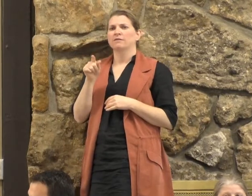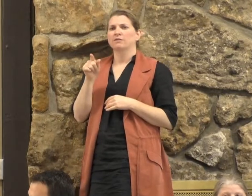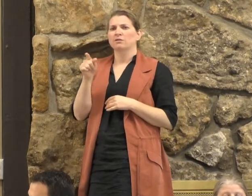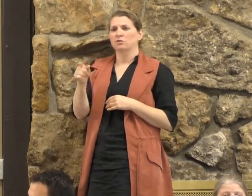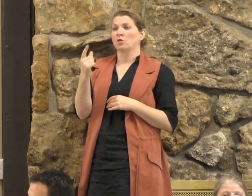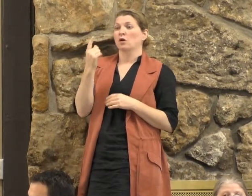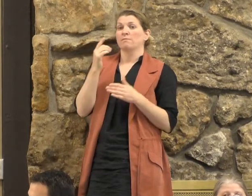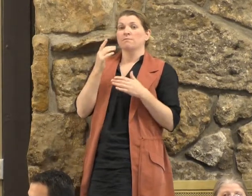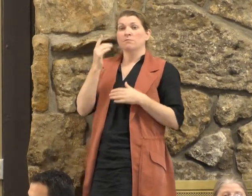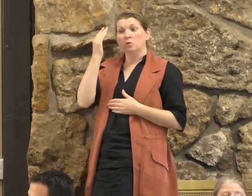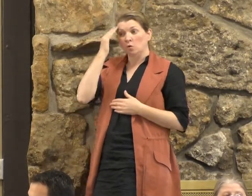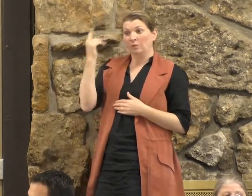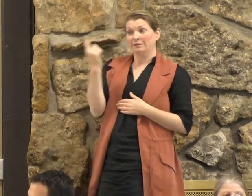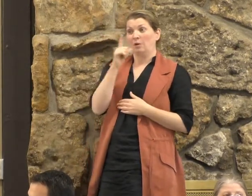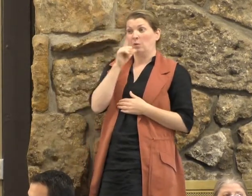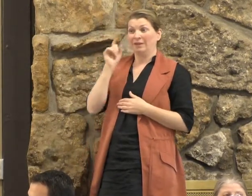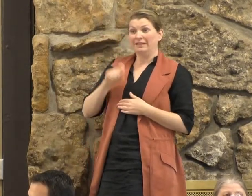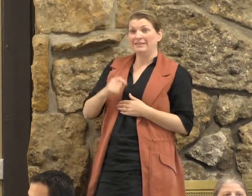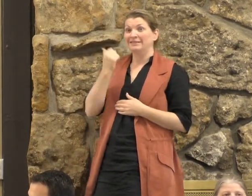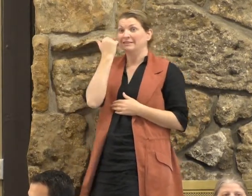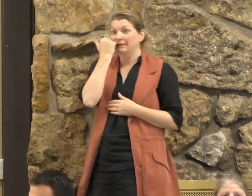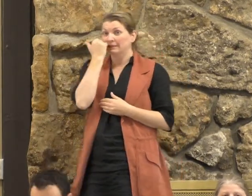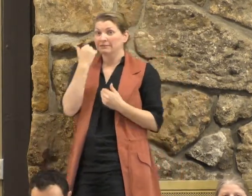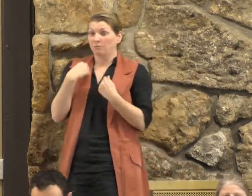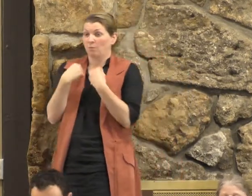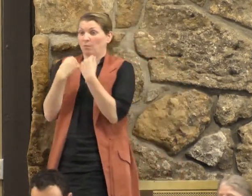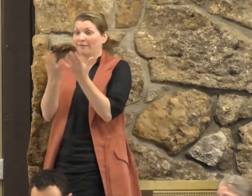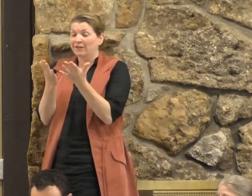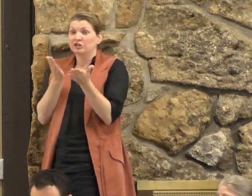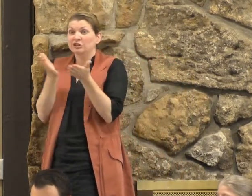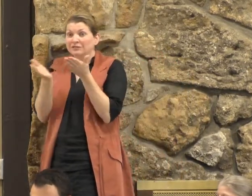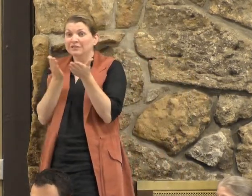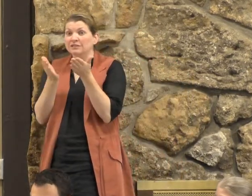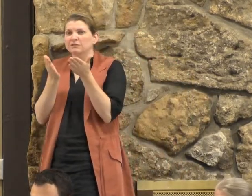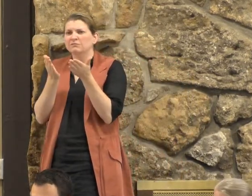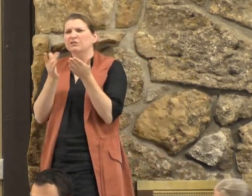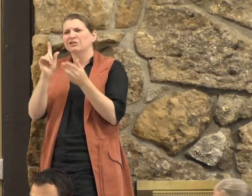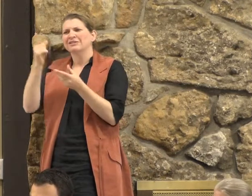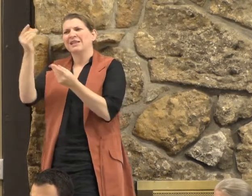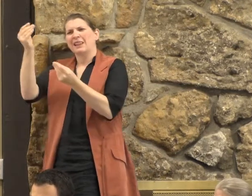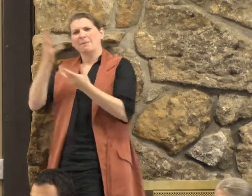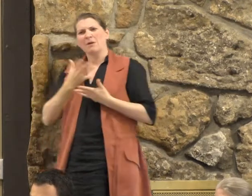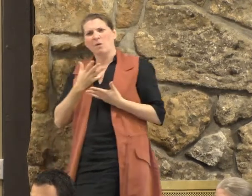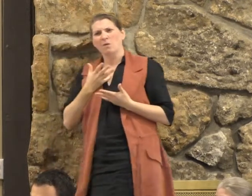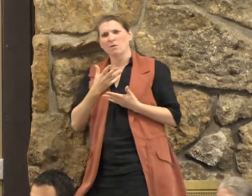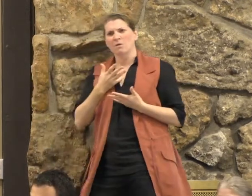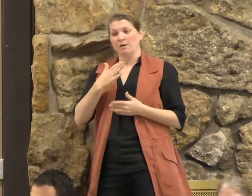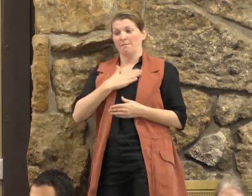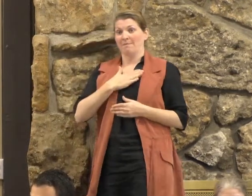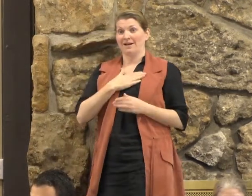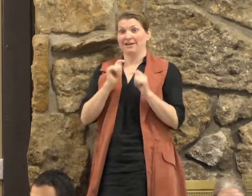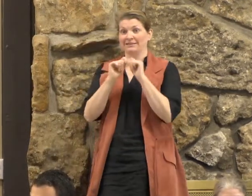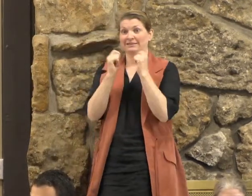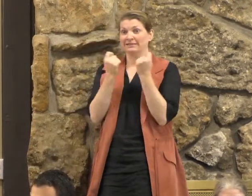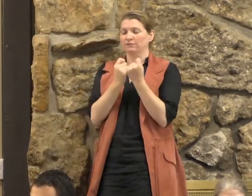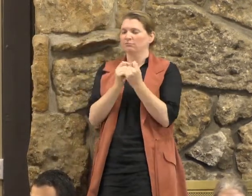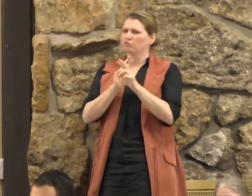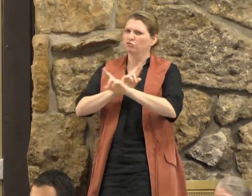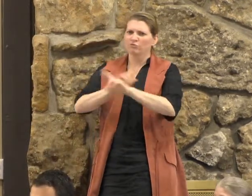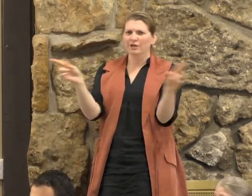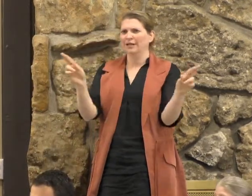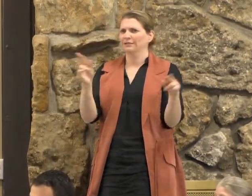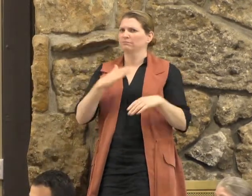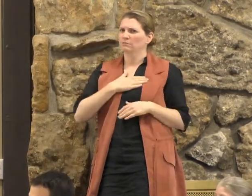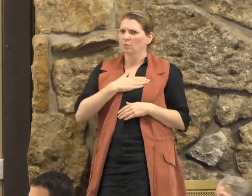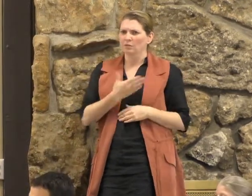doesn't happen very often, but please let me know. My team and I are more than ready, willing, and able to give a hand with